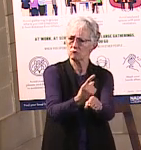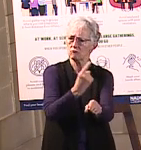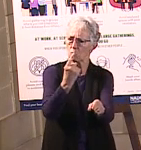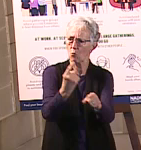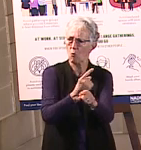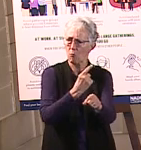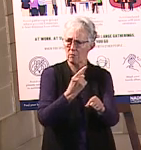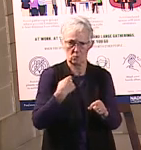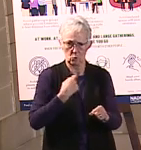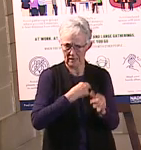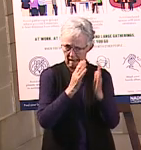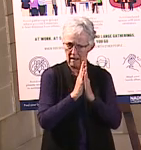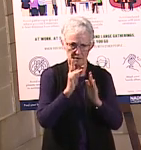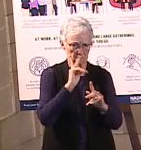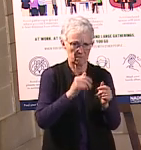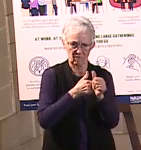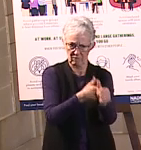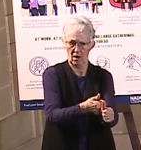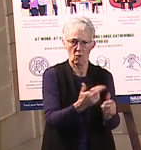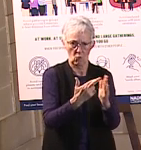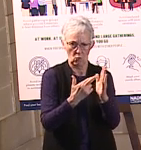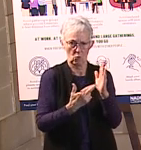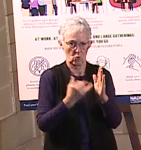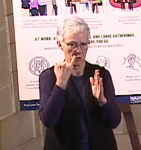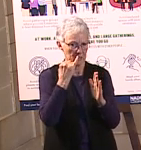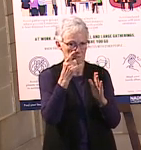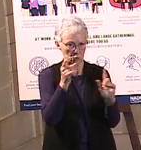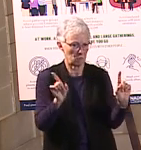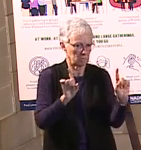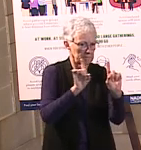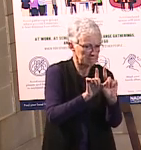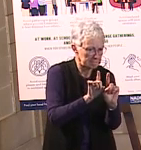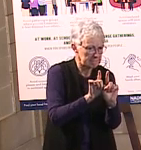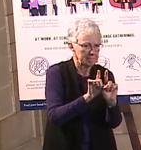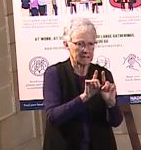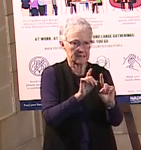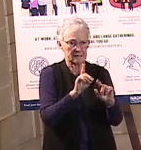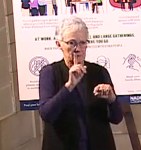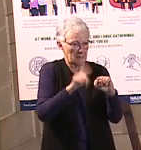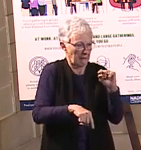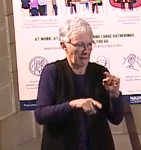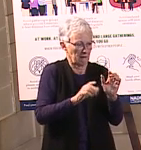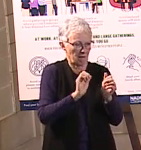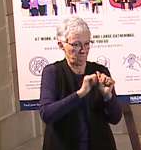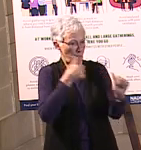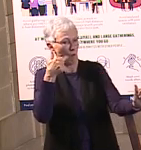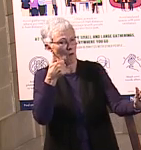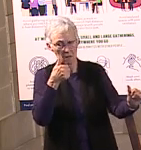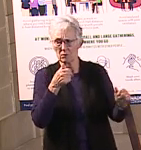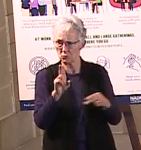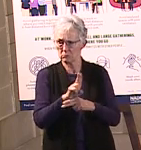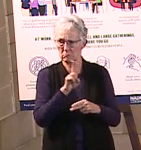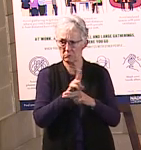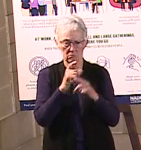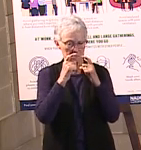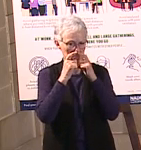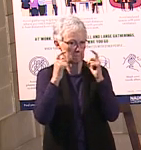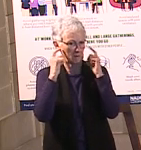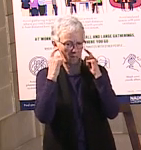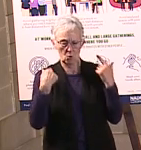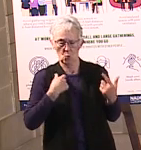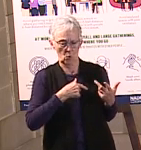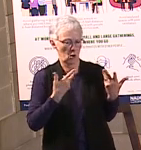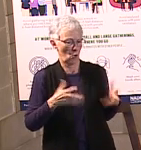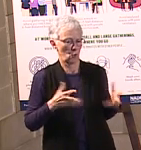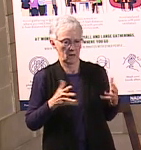closer than 6 feet for more than 15 minutes, which is when an effective use of a mask. So we've got the appropriate strategies both at the